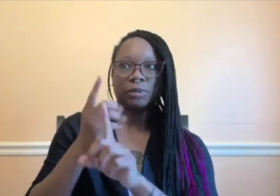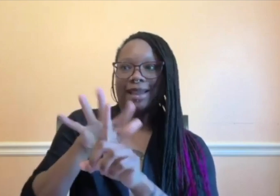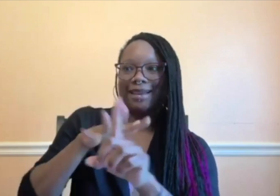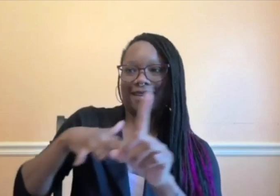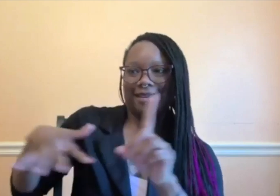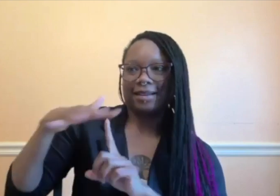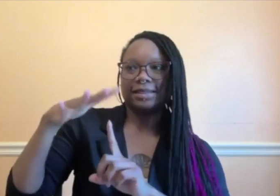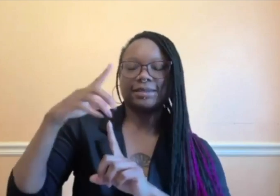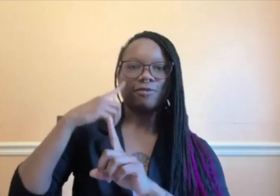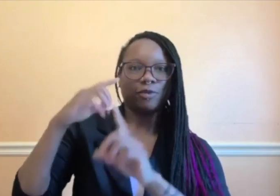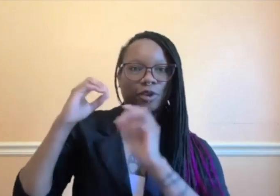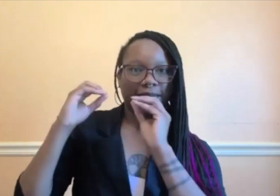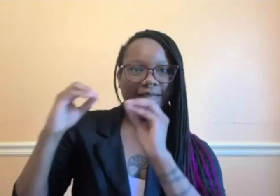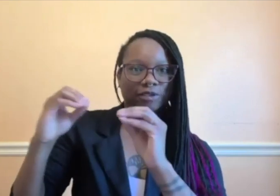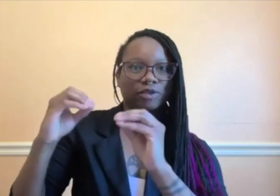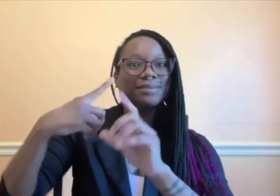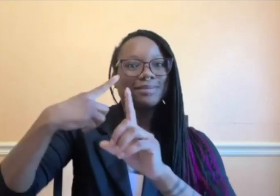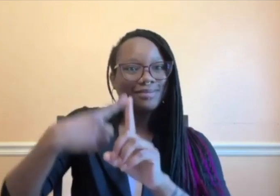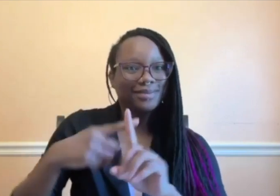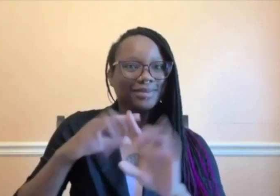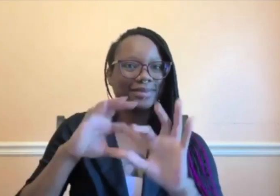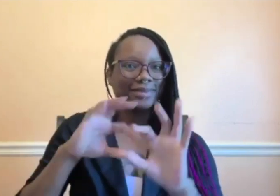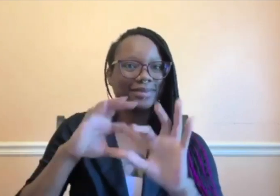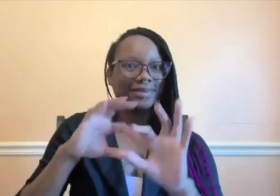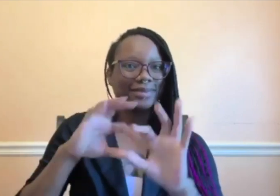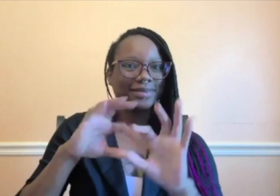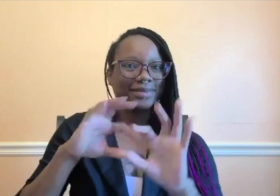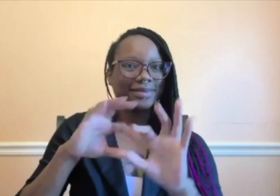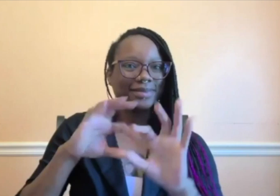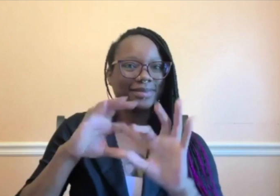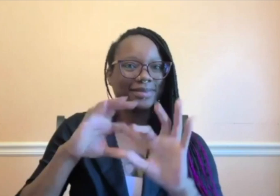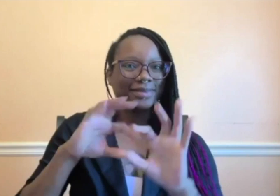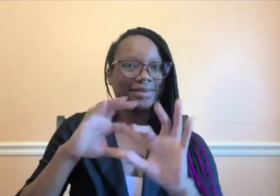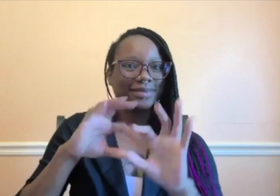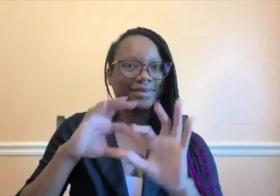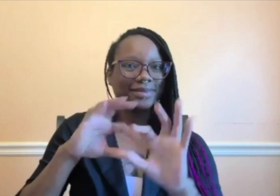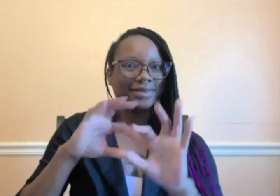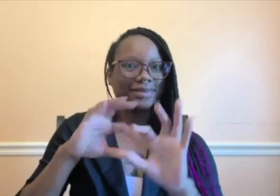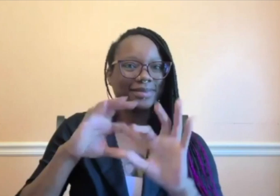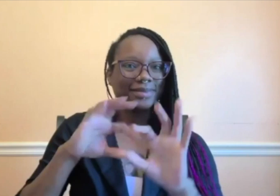the curriculum decisions, in the environments.